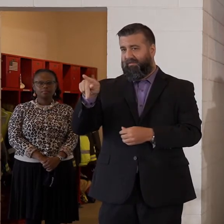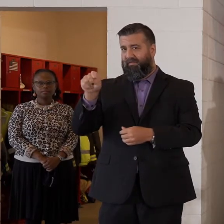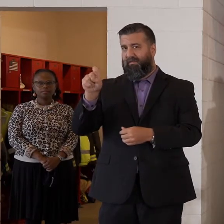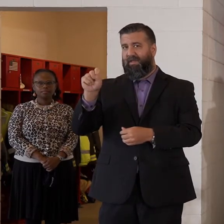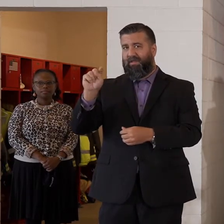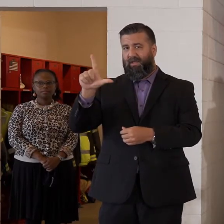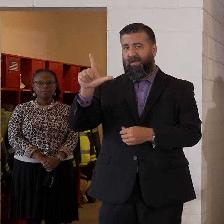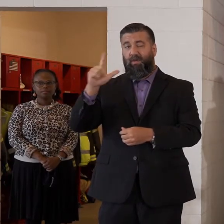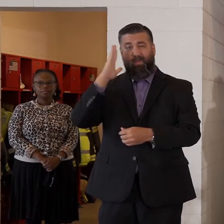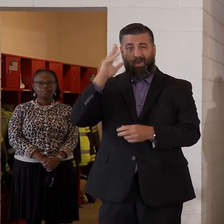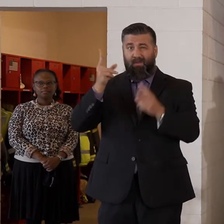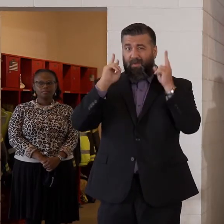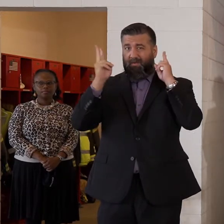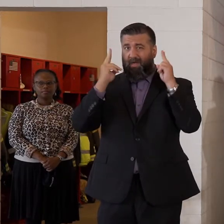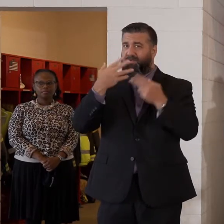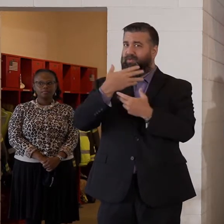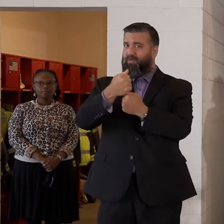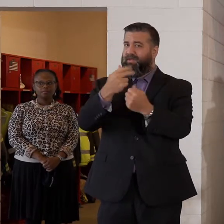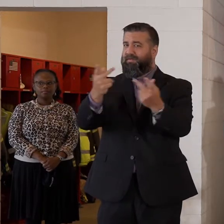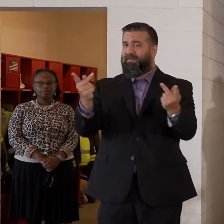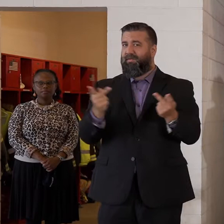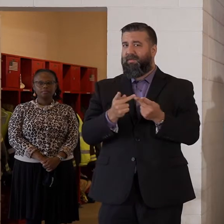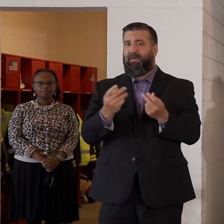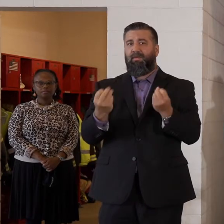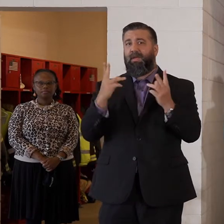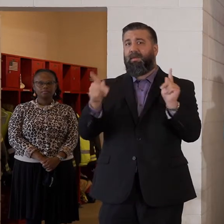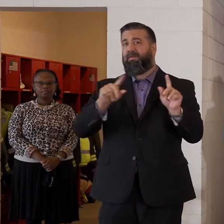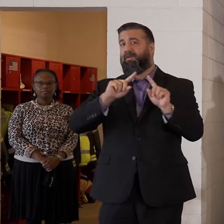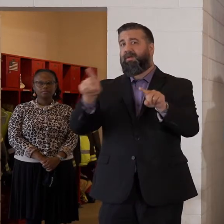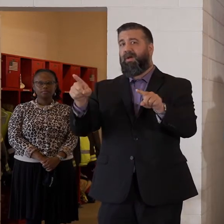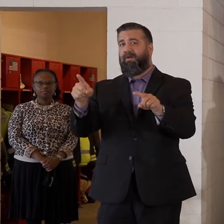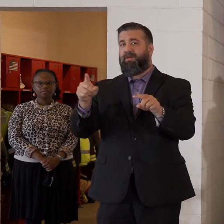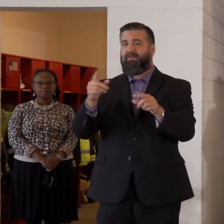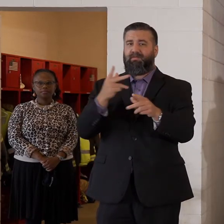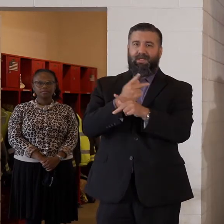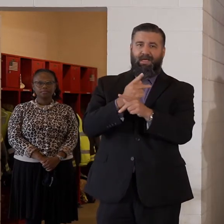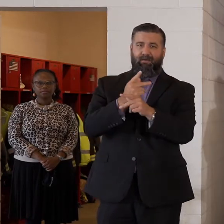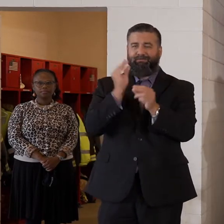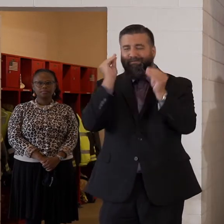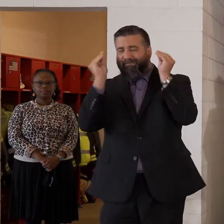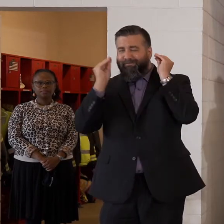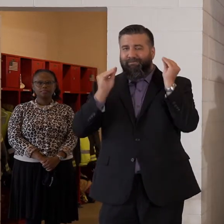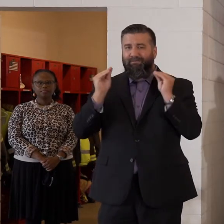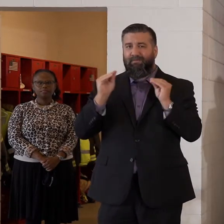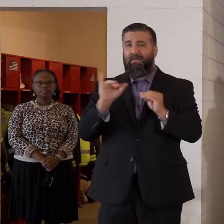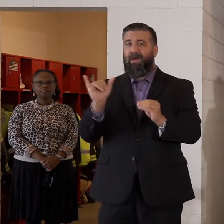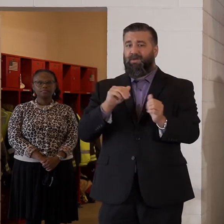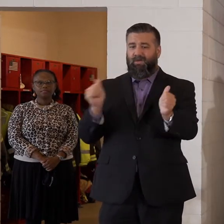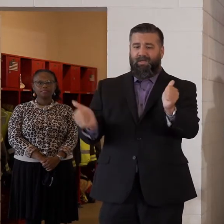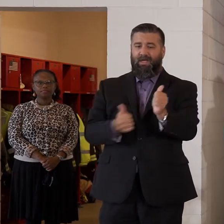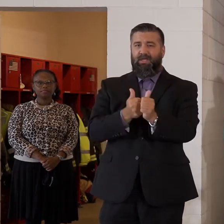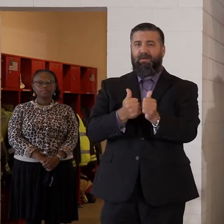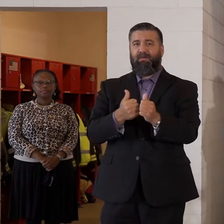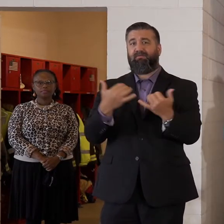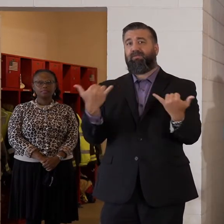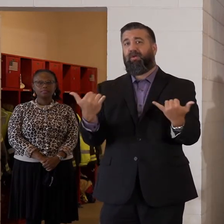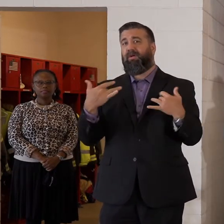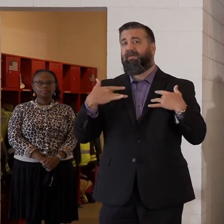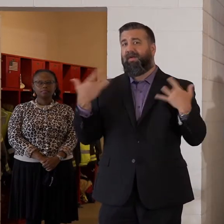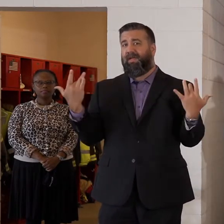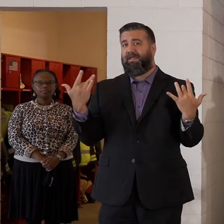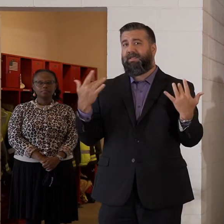places in many communities. Places where people go not just to take care of their hair, but to catch up on current events and